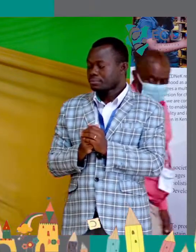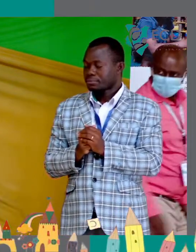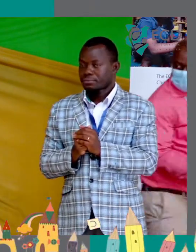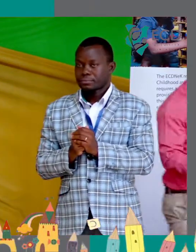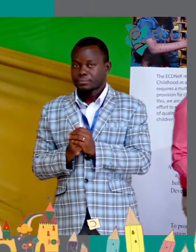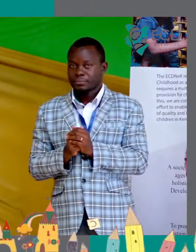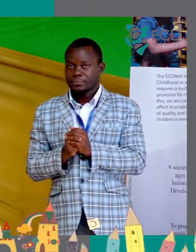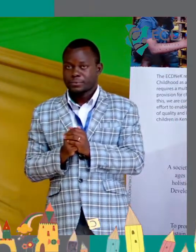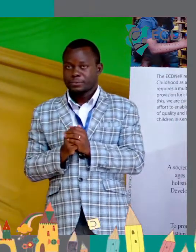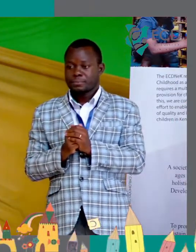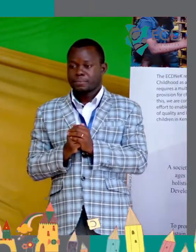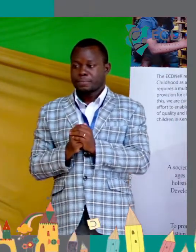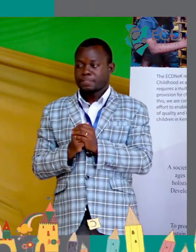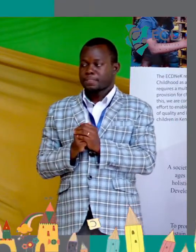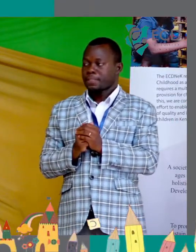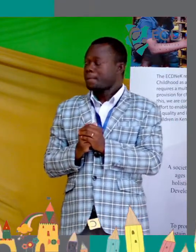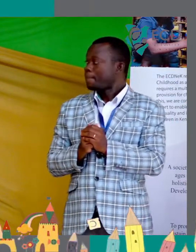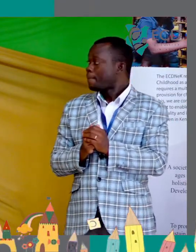Okay.